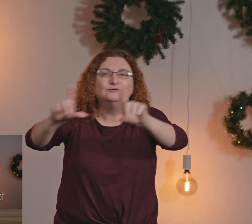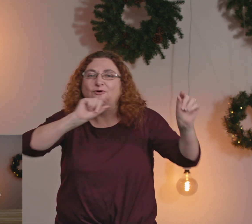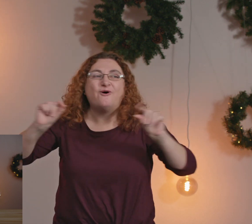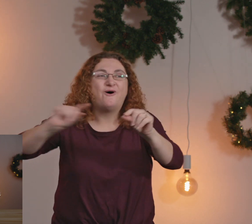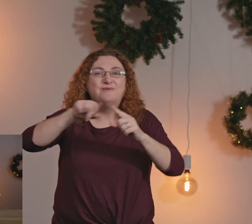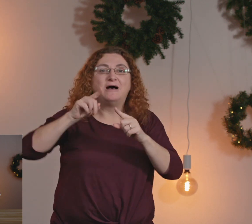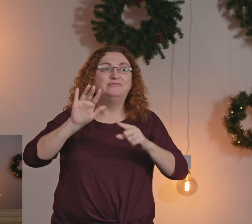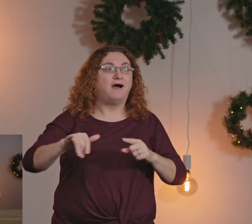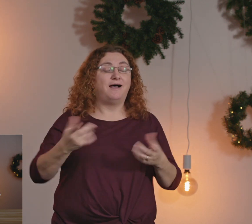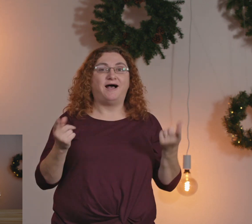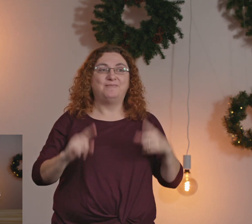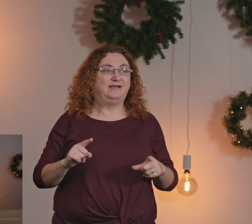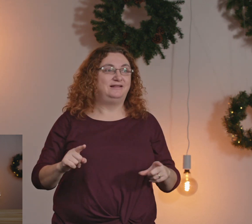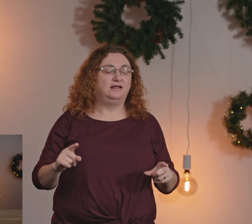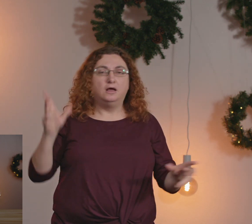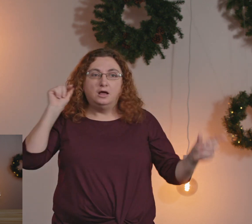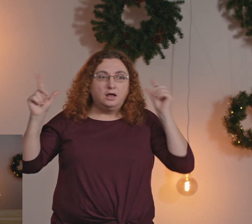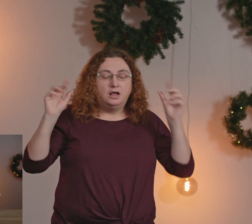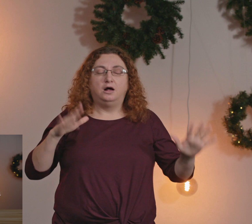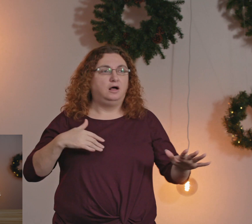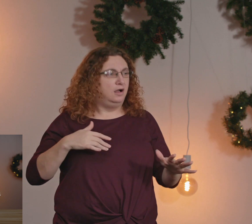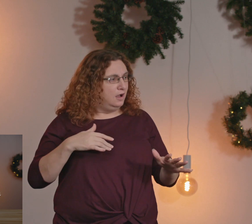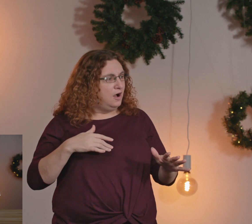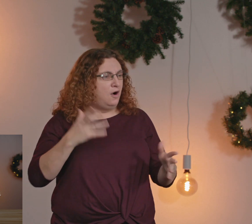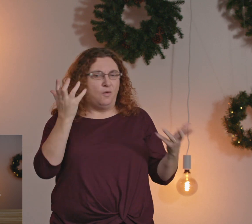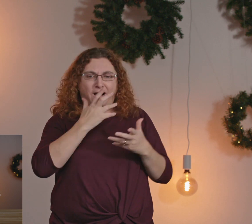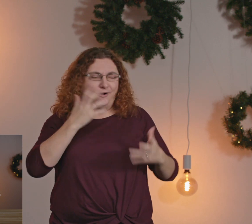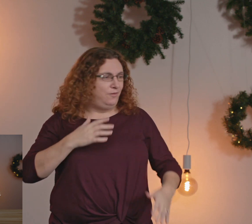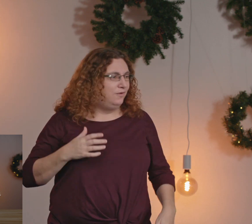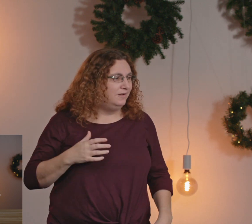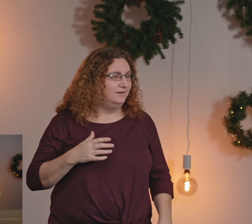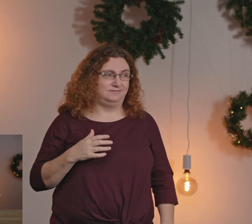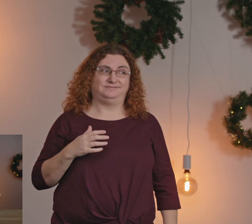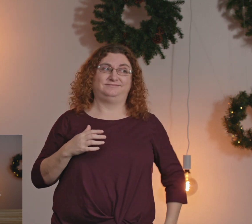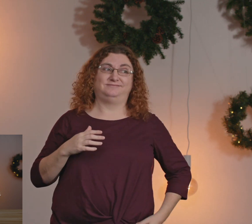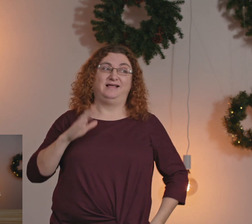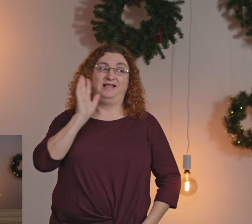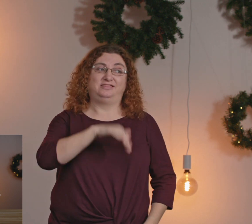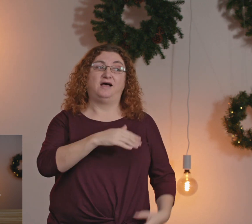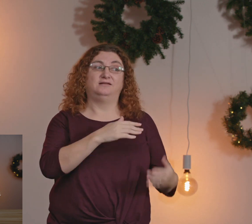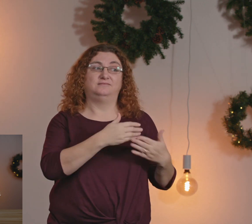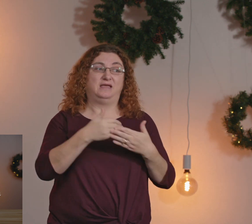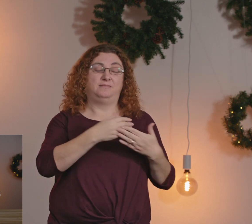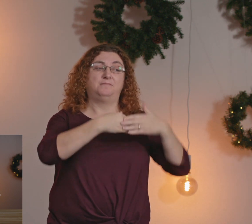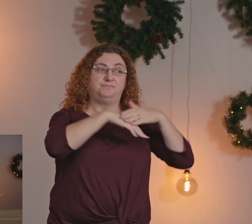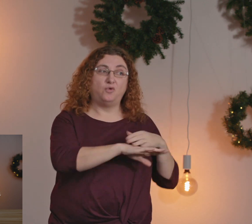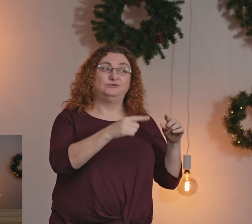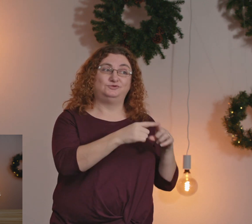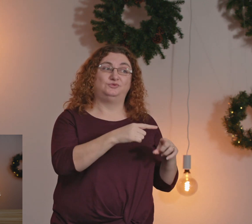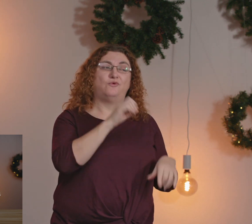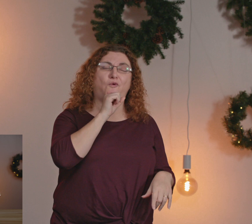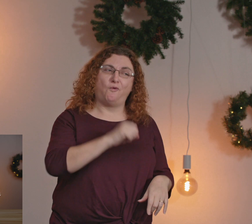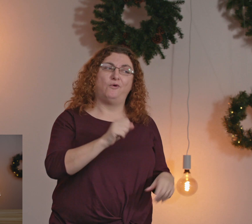things. Everyone who heard this wondered about it, asking, okay, given the circumstances of this kid's birth, you